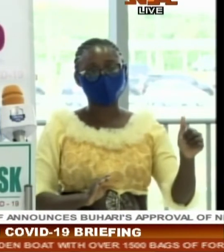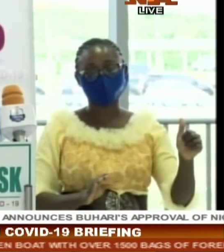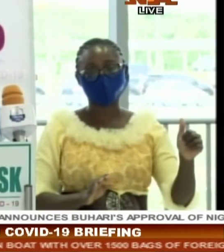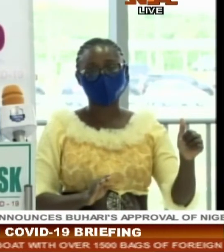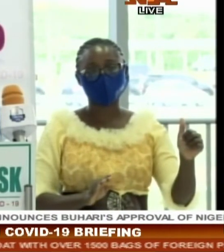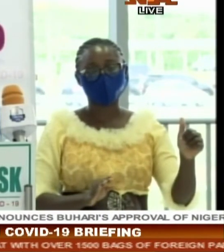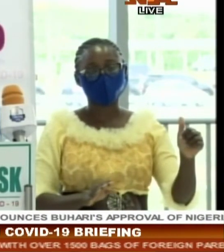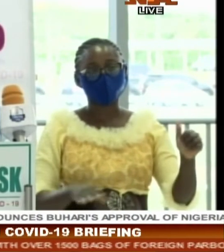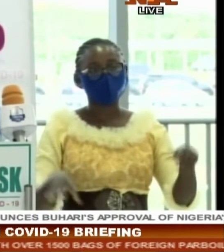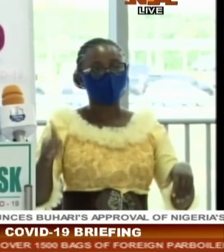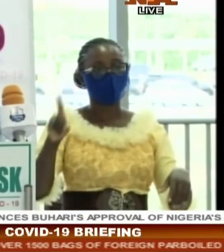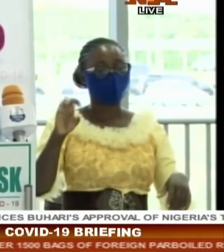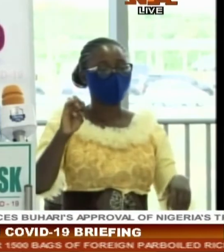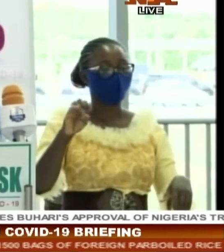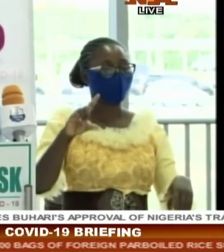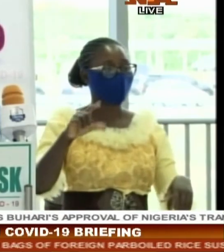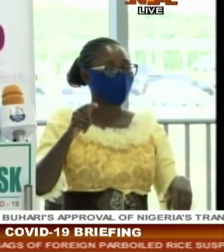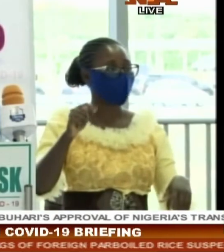Delta,